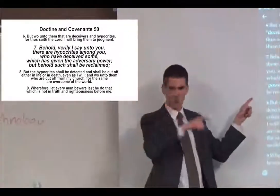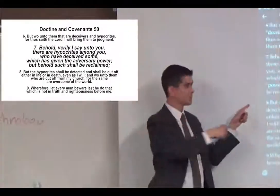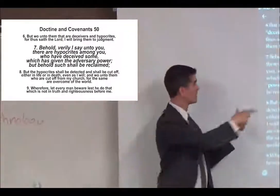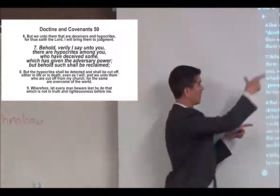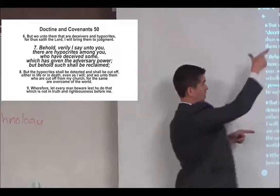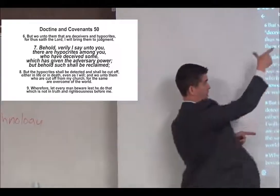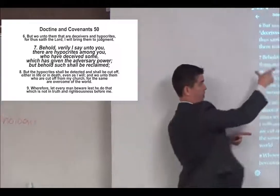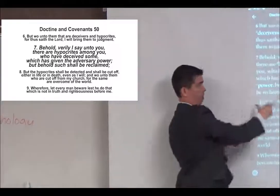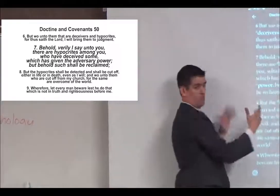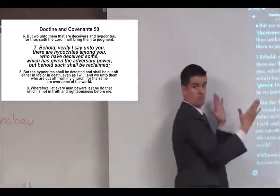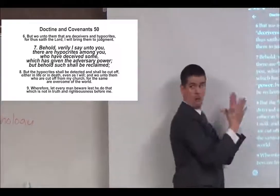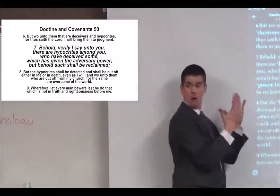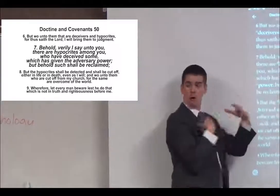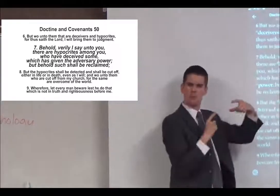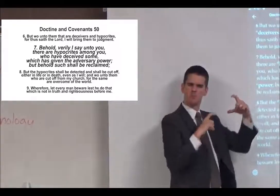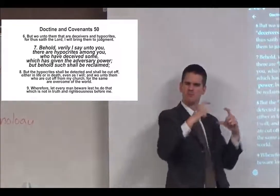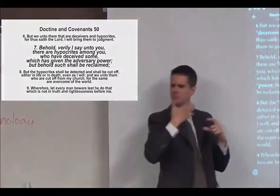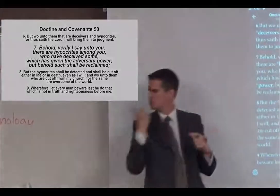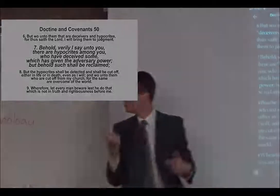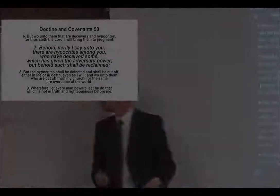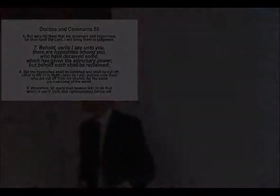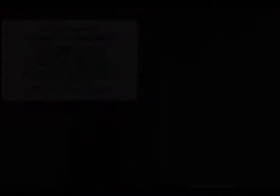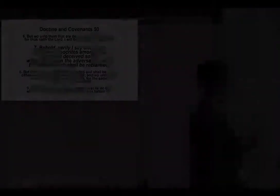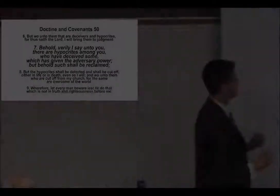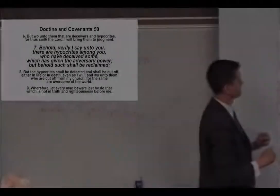I just want to show you this quick example. See this?